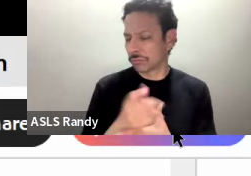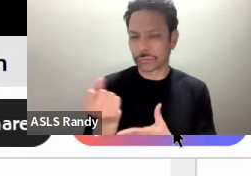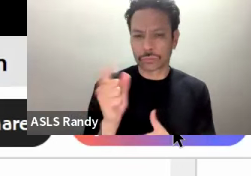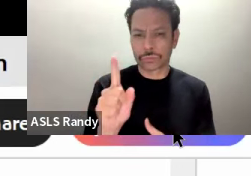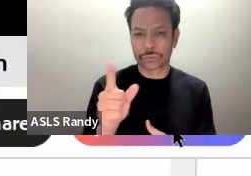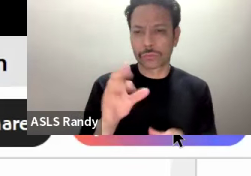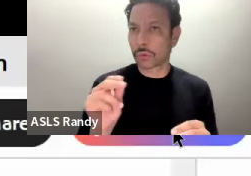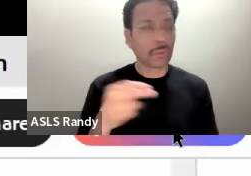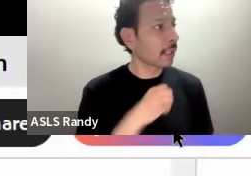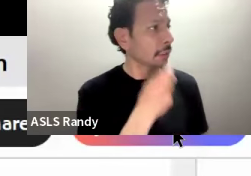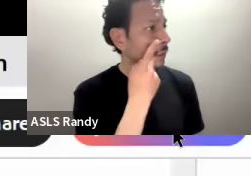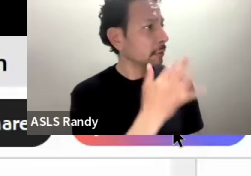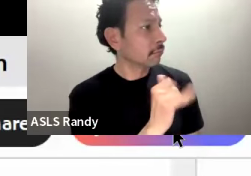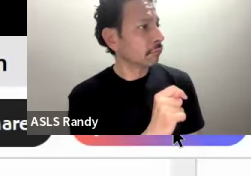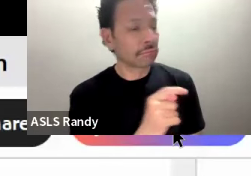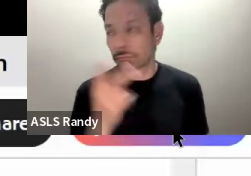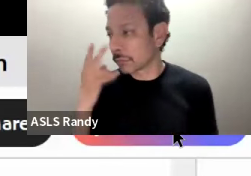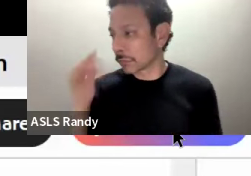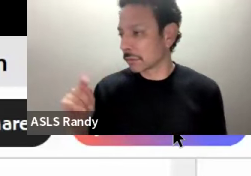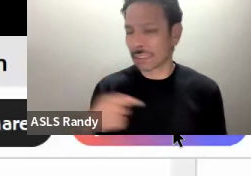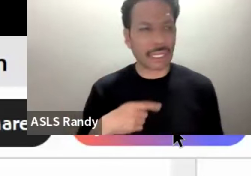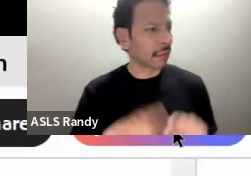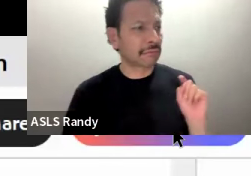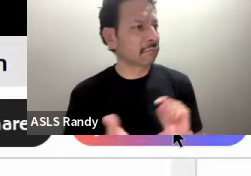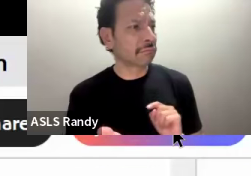Nope, we can see it. We can see I it. can't, but I can't.